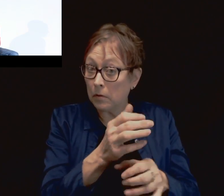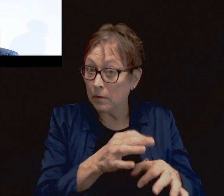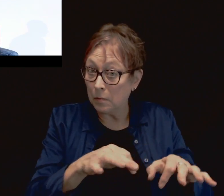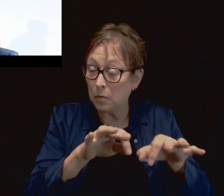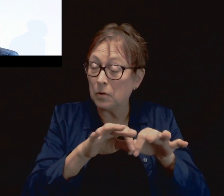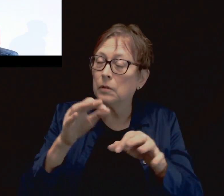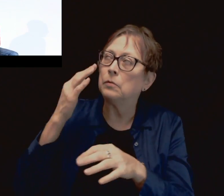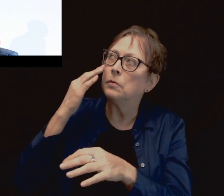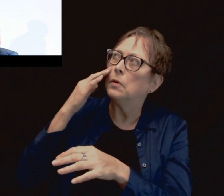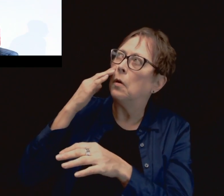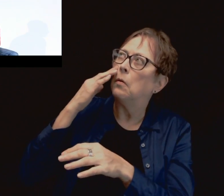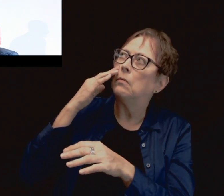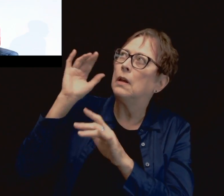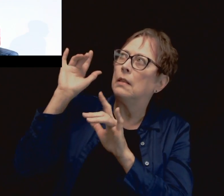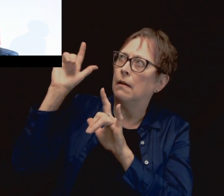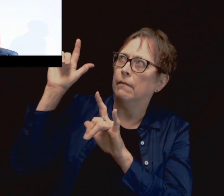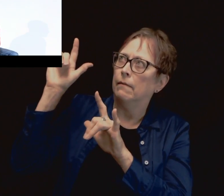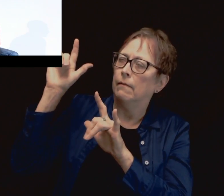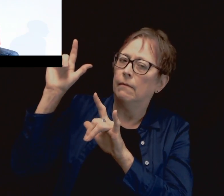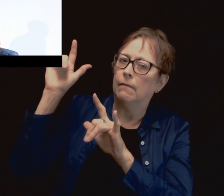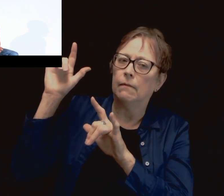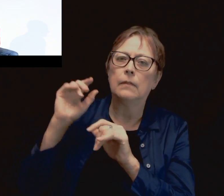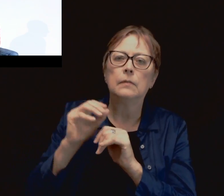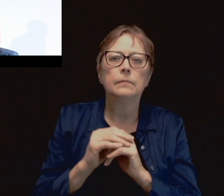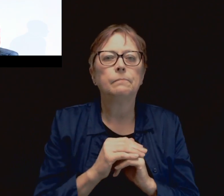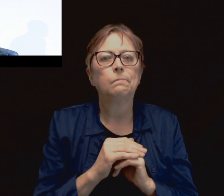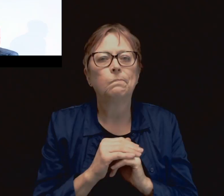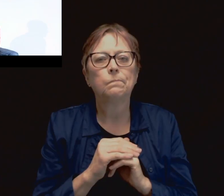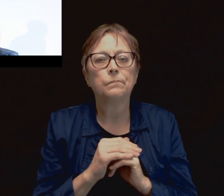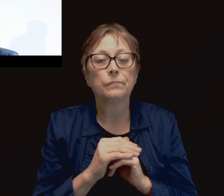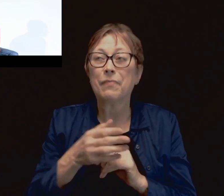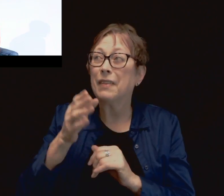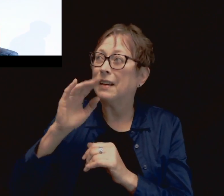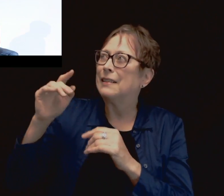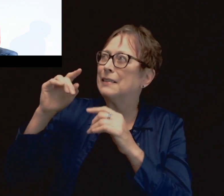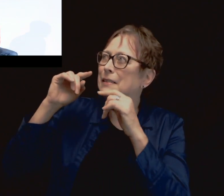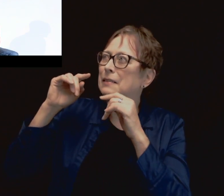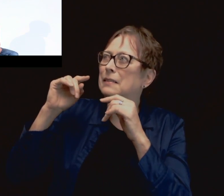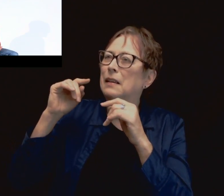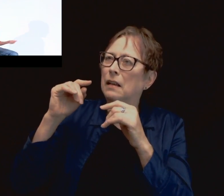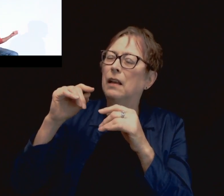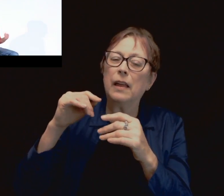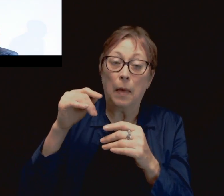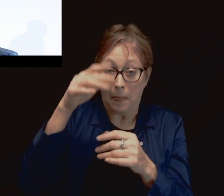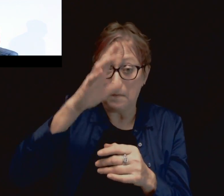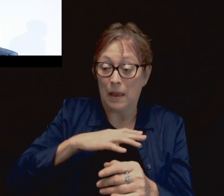know and love God. And he smiled at me, he said, you're a rich